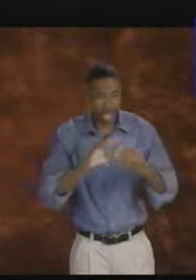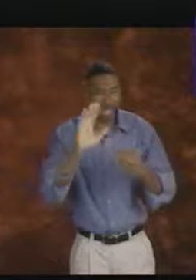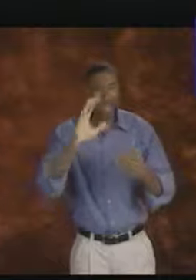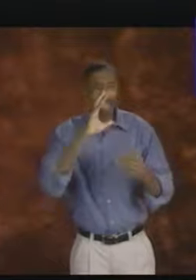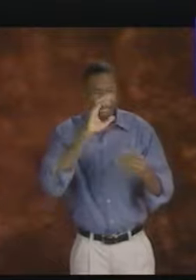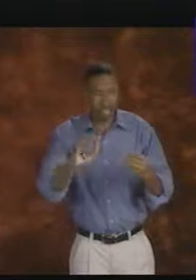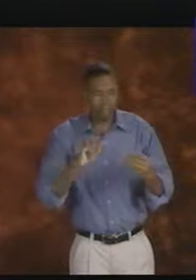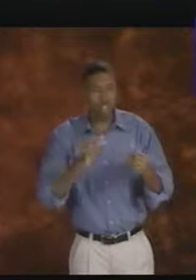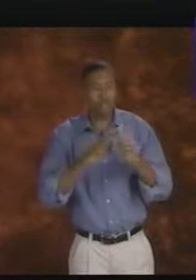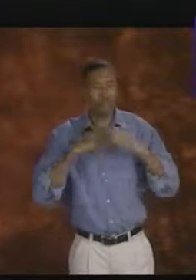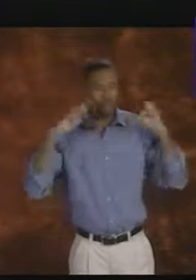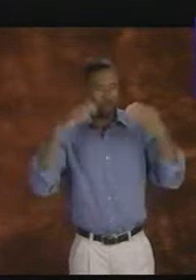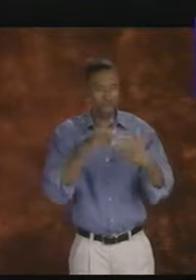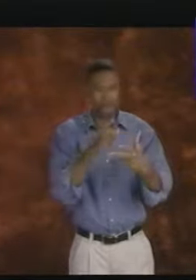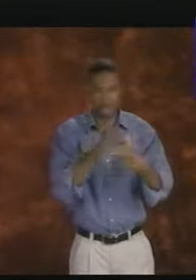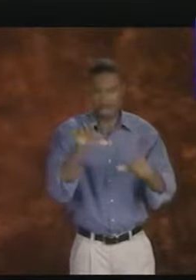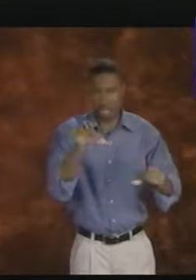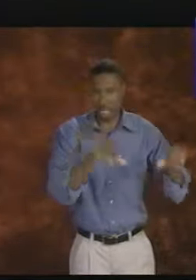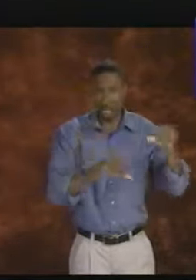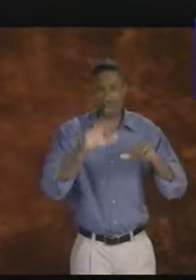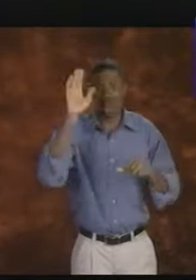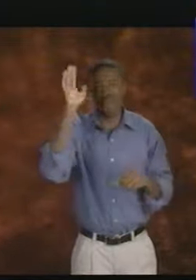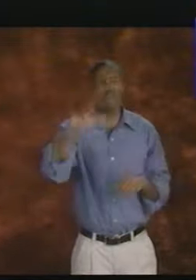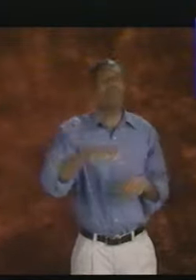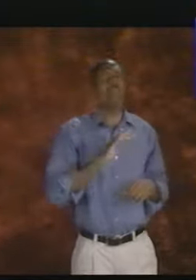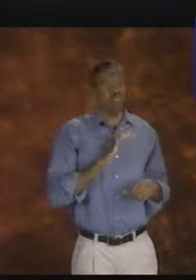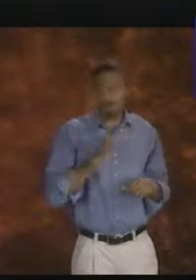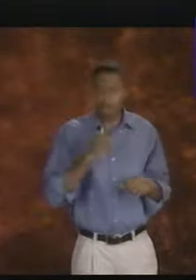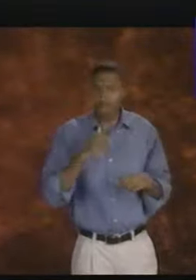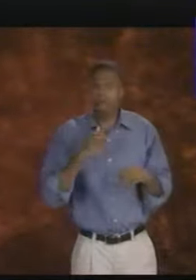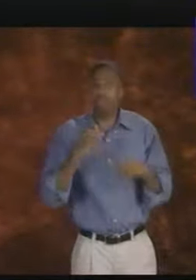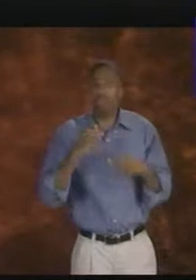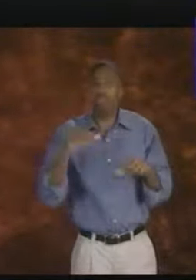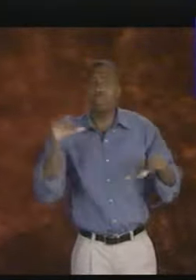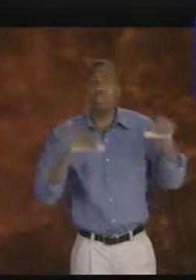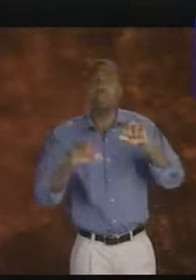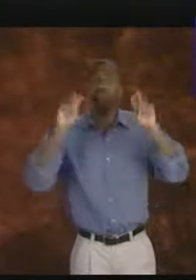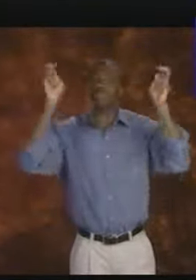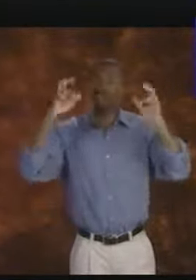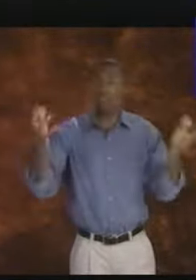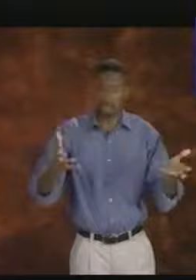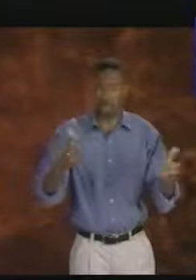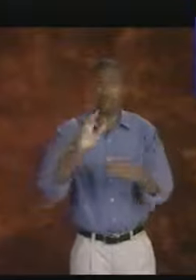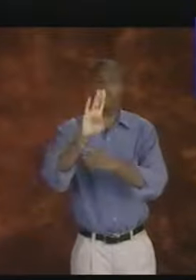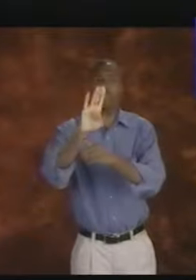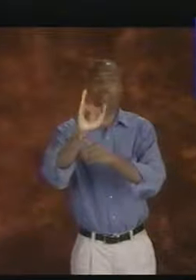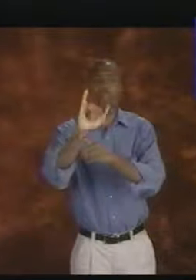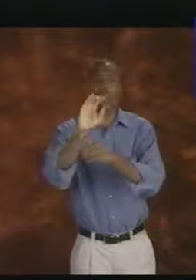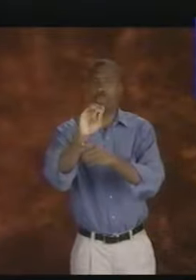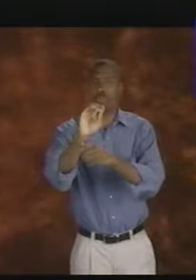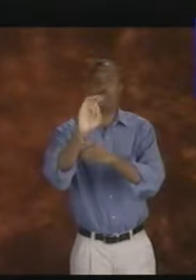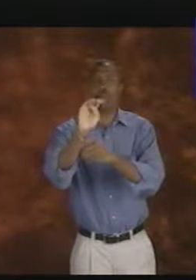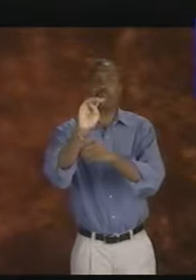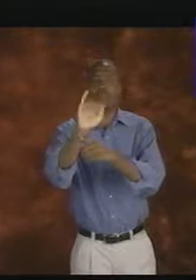I have three different things I'm going to talk to you about. First is related to science. There's a field of science called